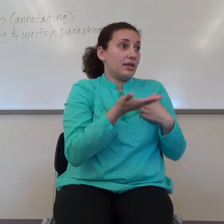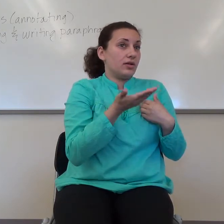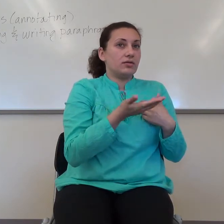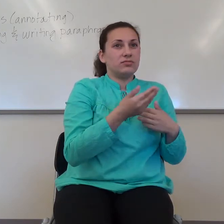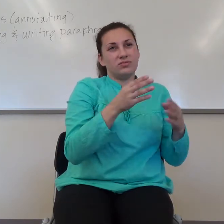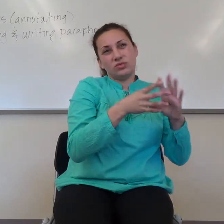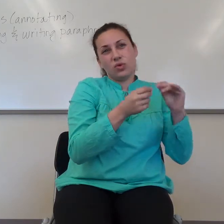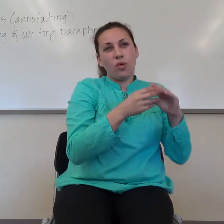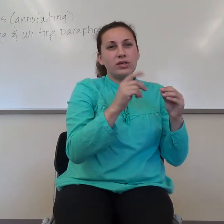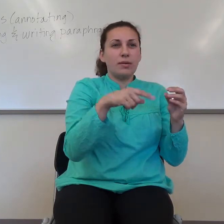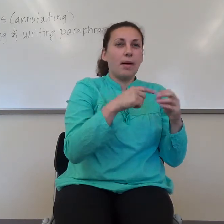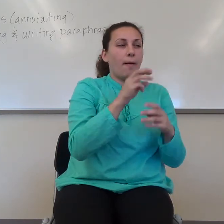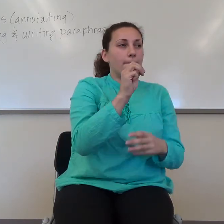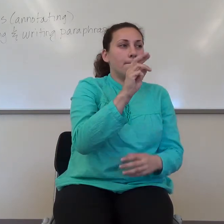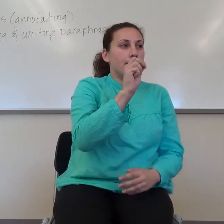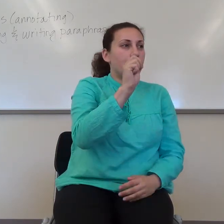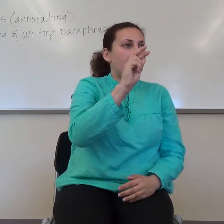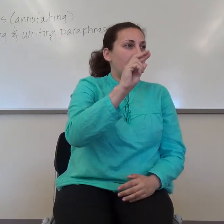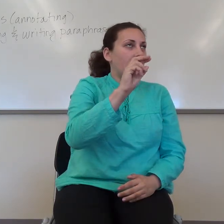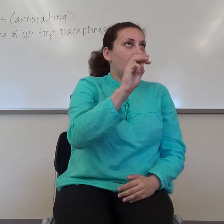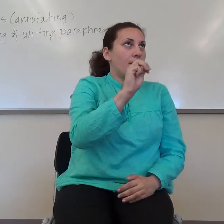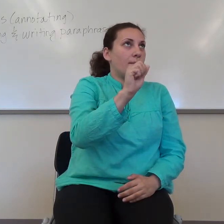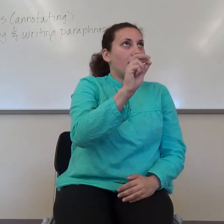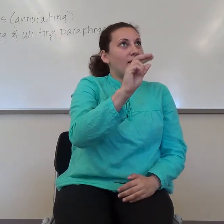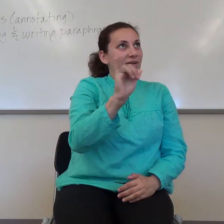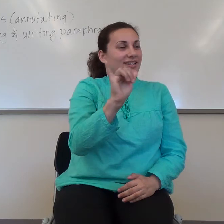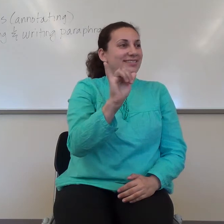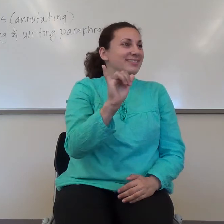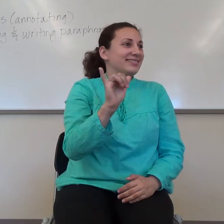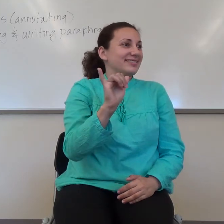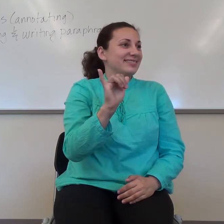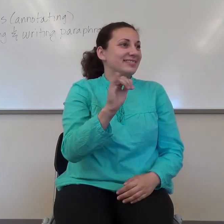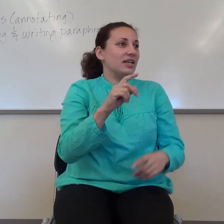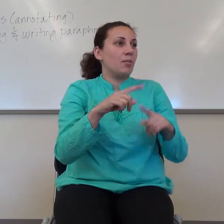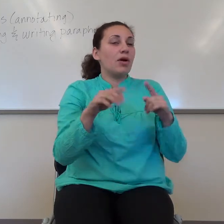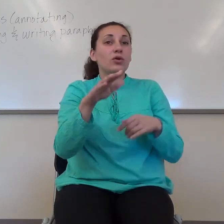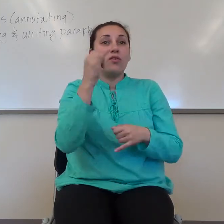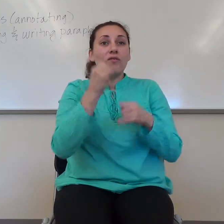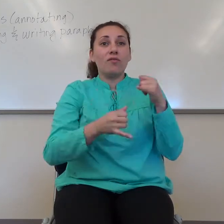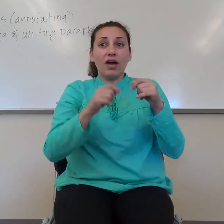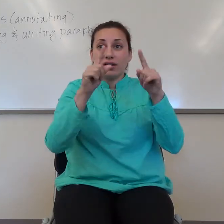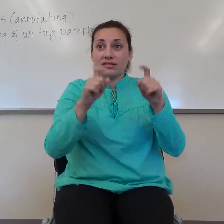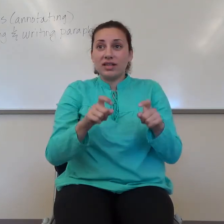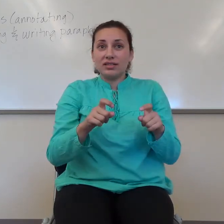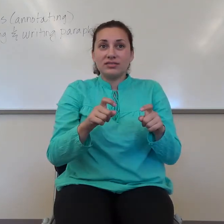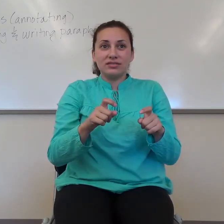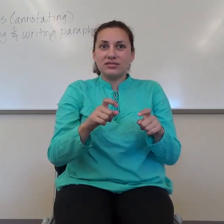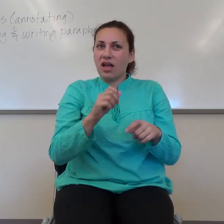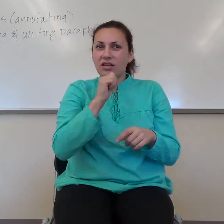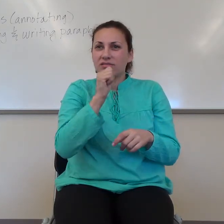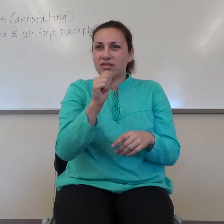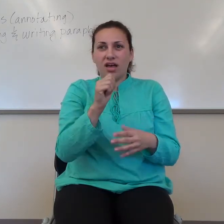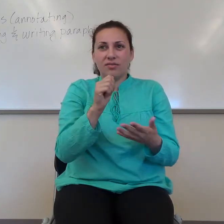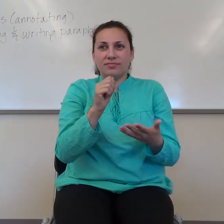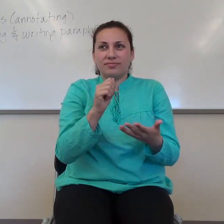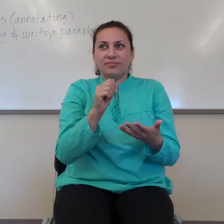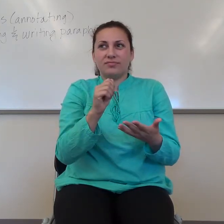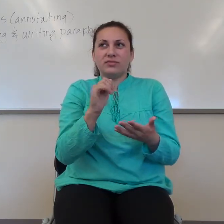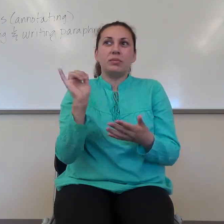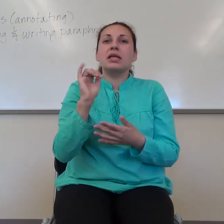whatever, on your final, on your midterm and your final, that's not going to be a history thing. It's not